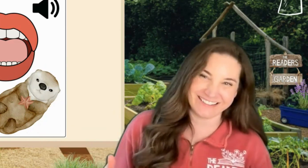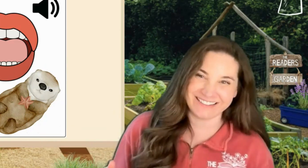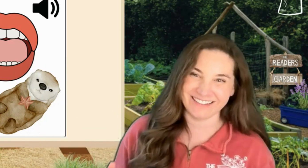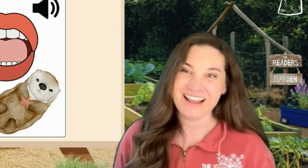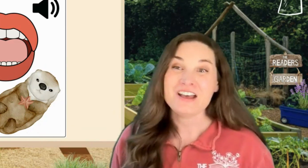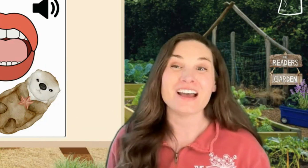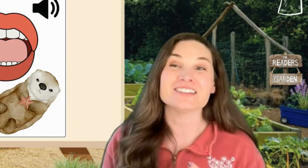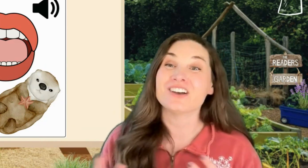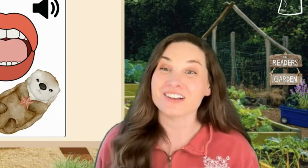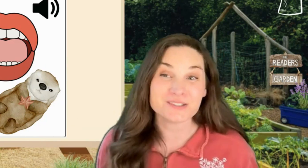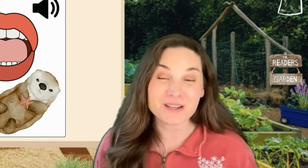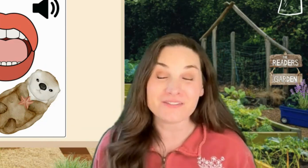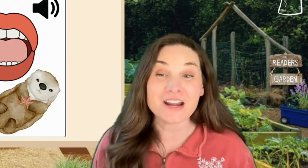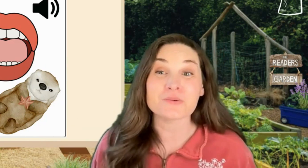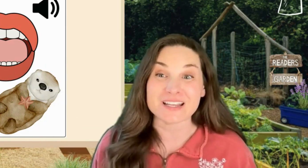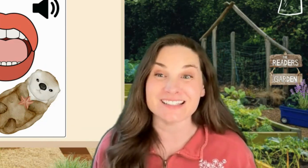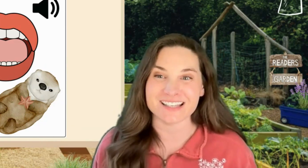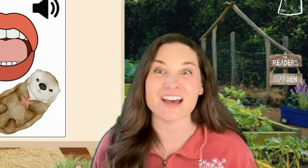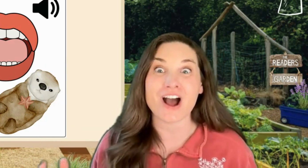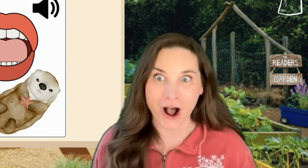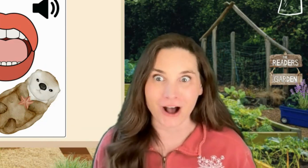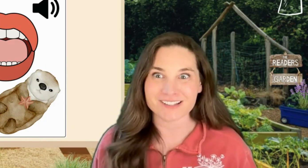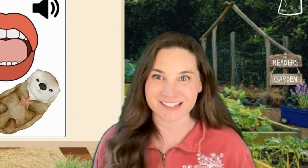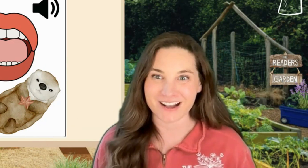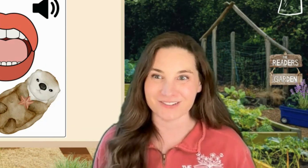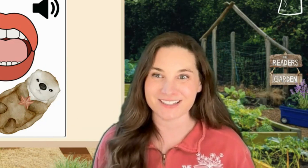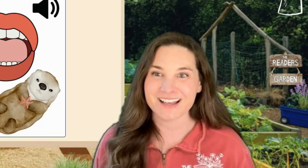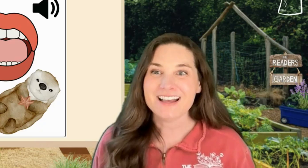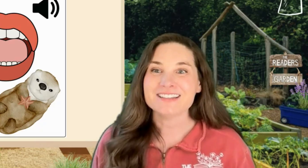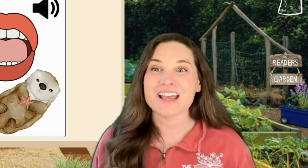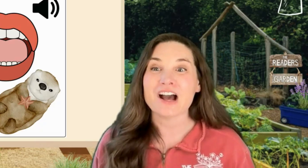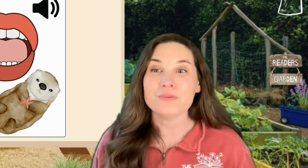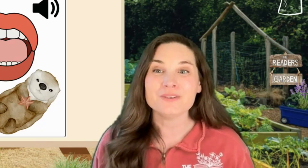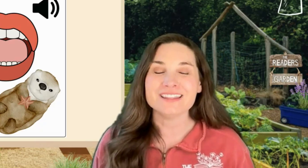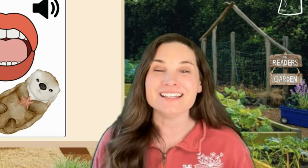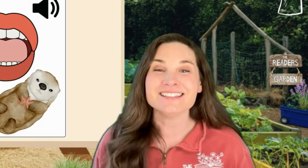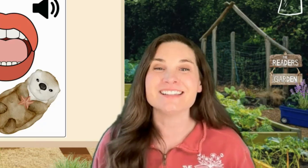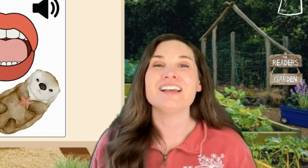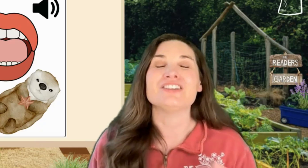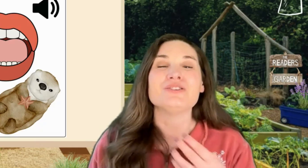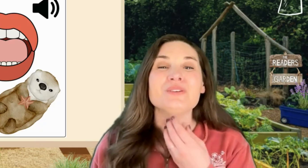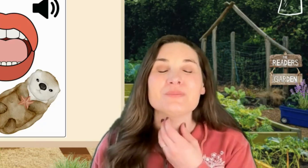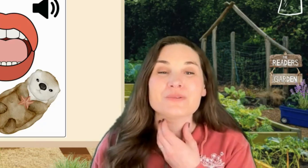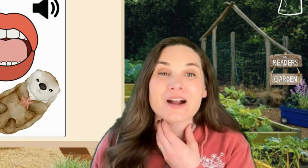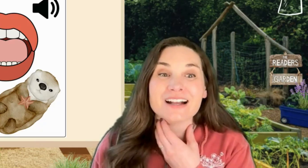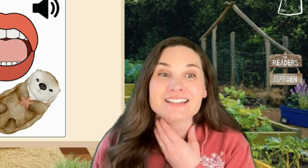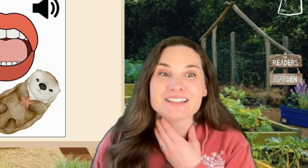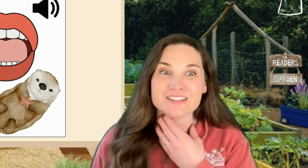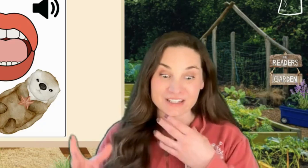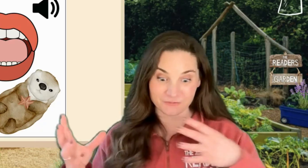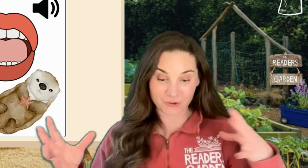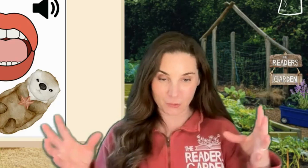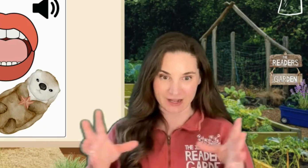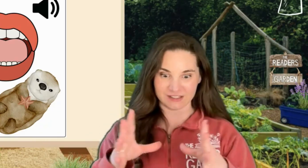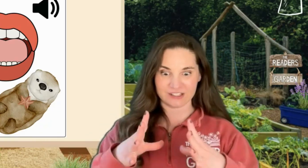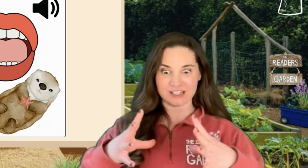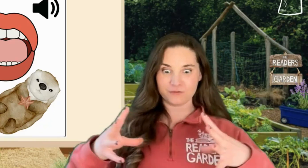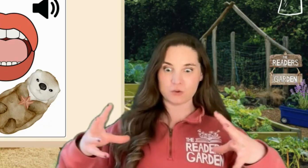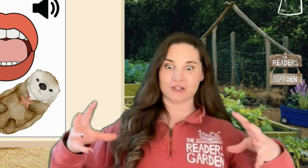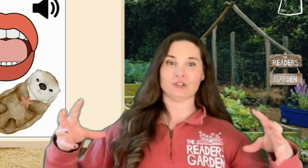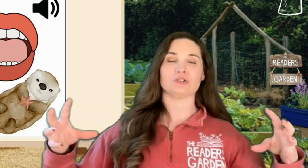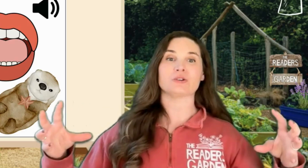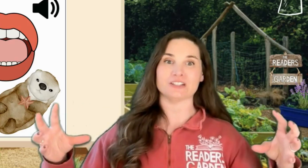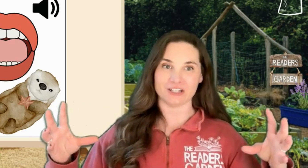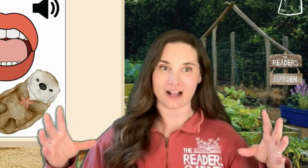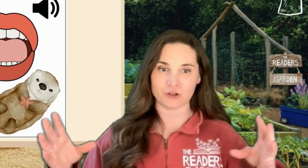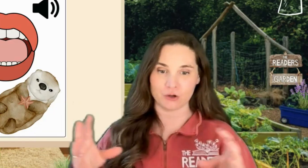Ah! As long as we have air, we can say that ah sound. To help with this, you can practice different ways. See if